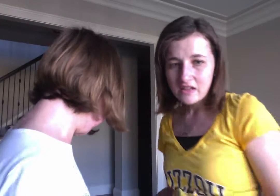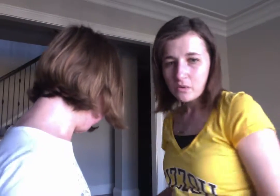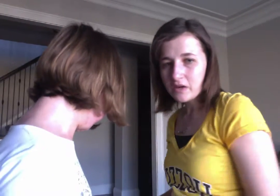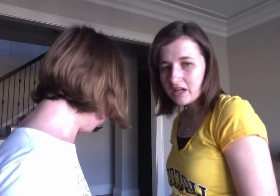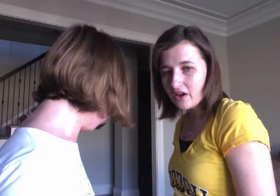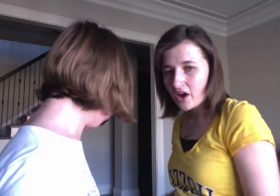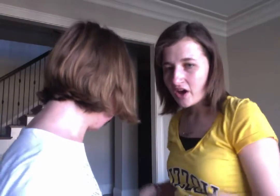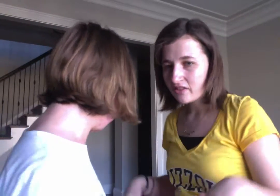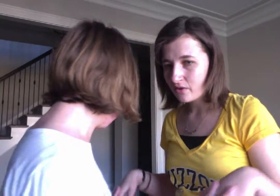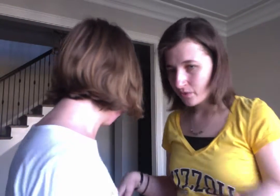We are the